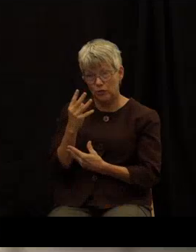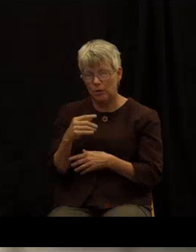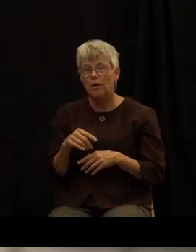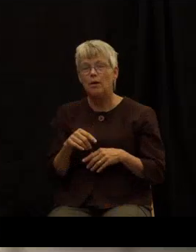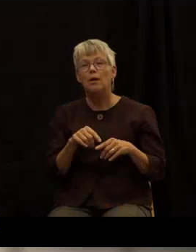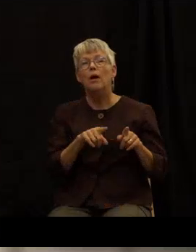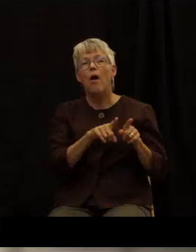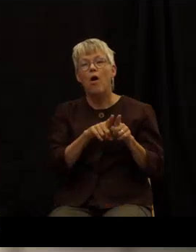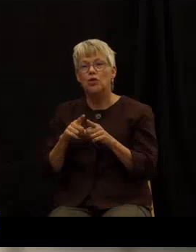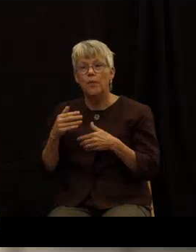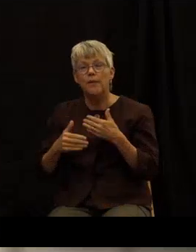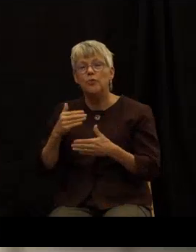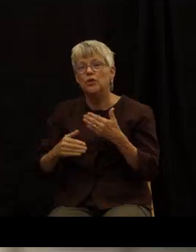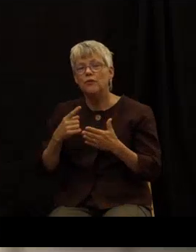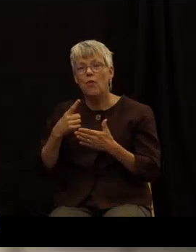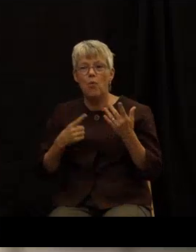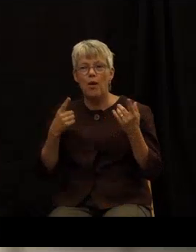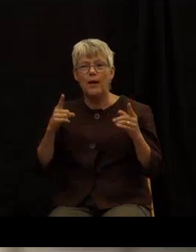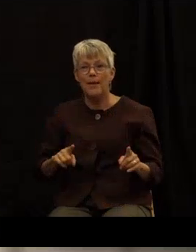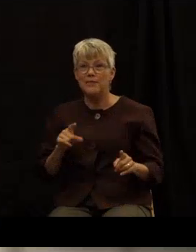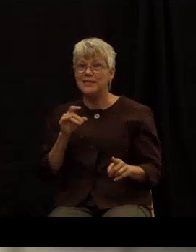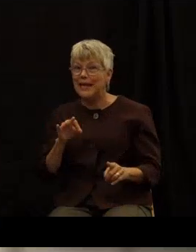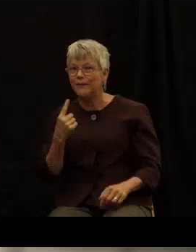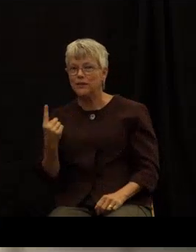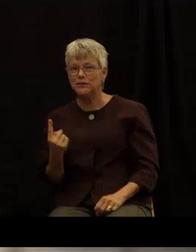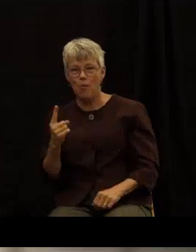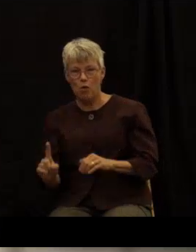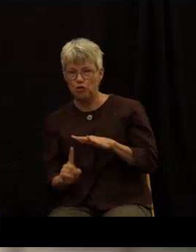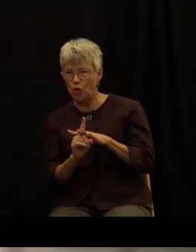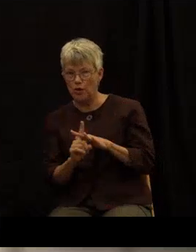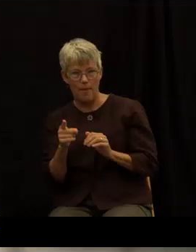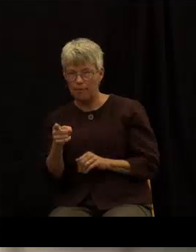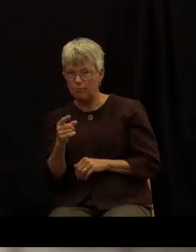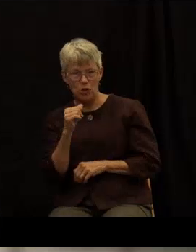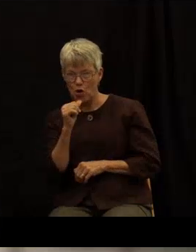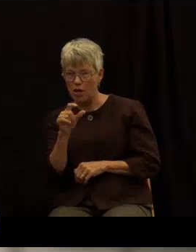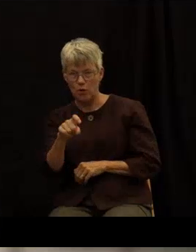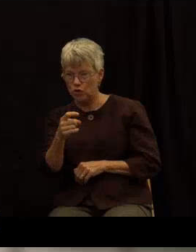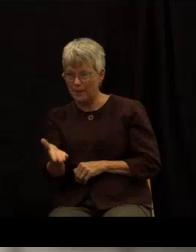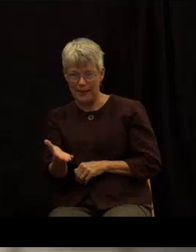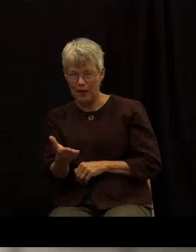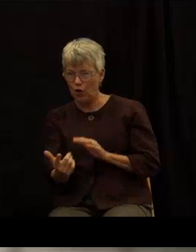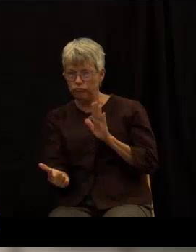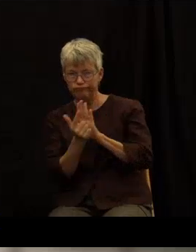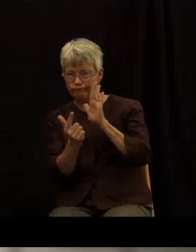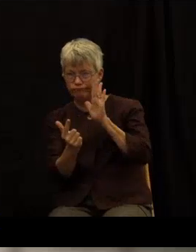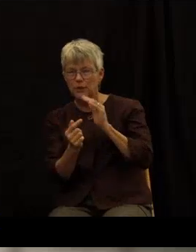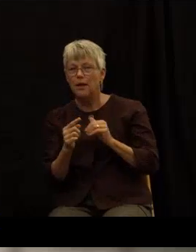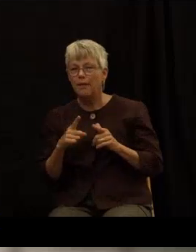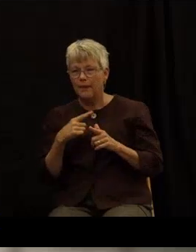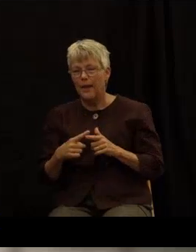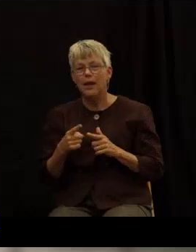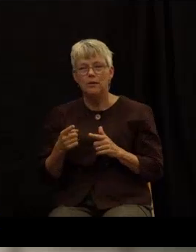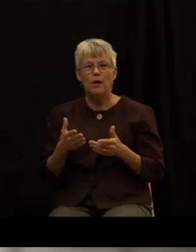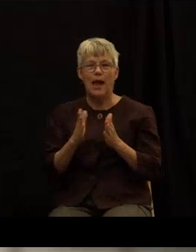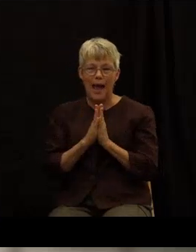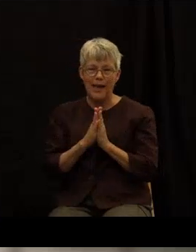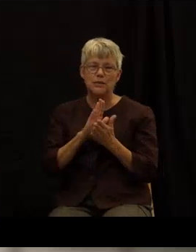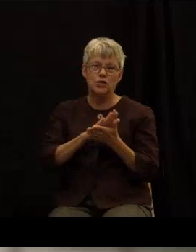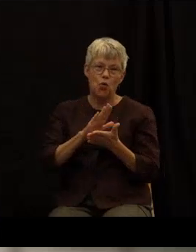procedure for what happens if someone shouldn't be. And the authority of school officials to ask them to leave, to notify